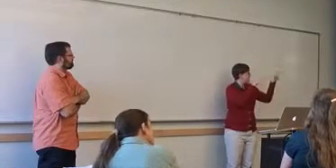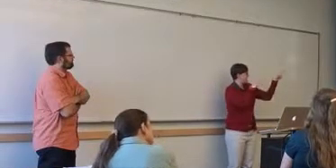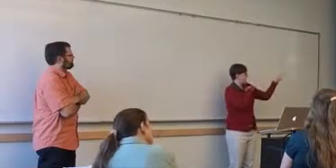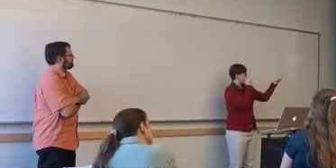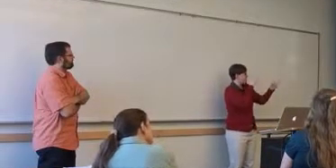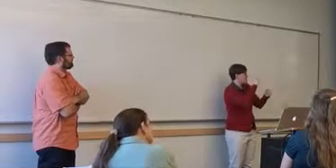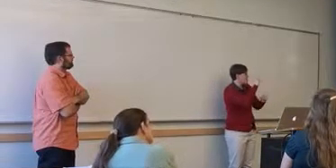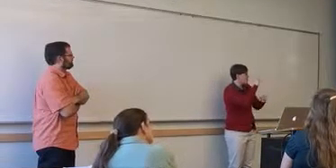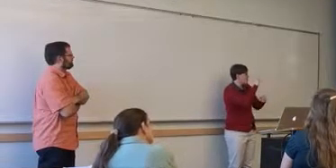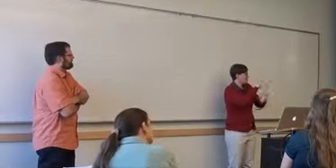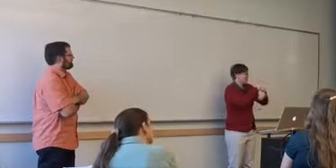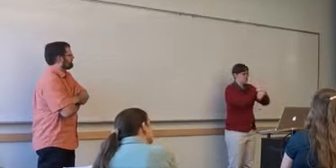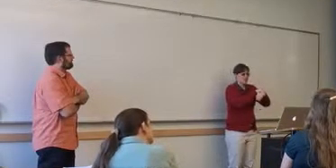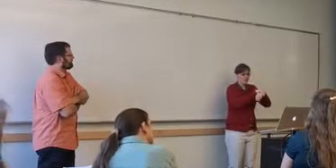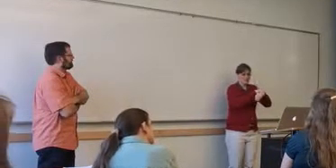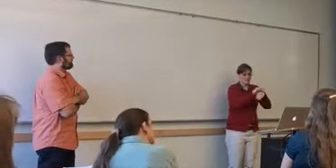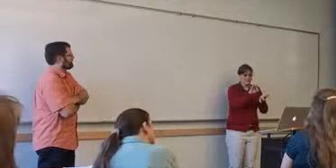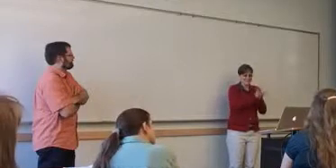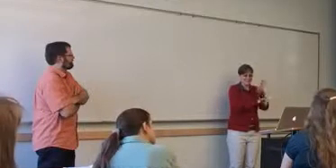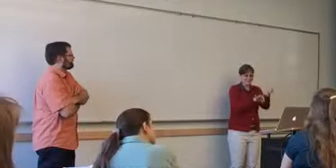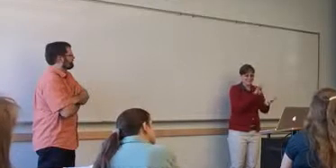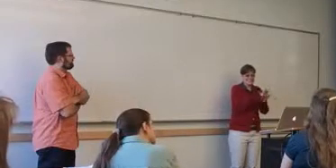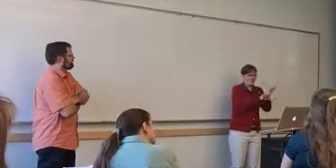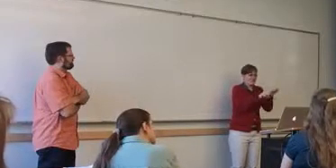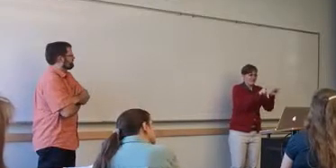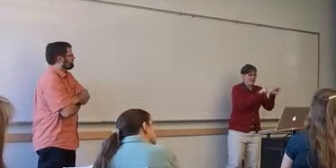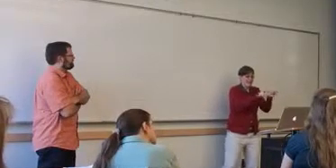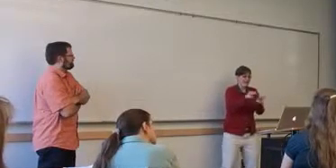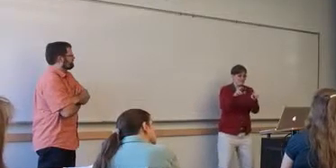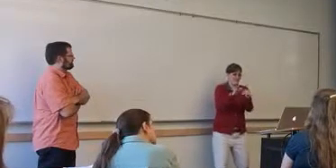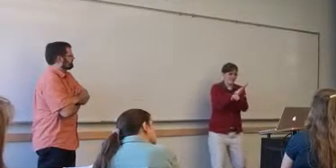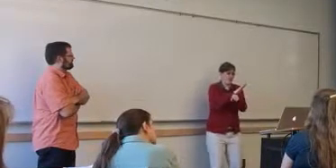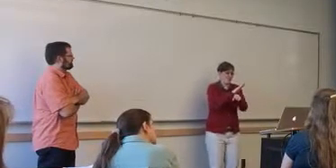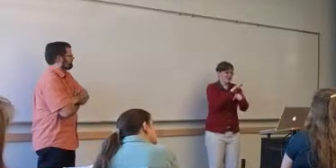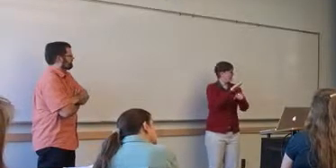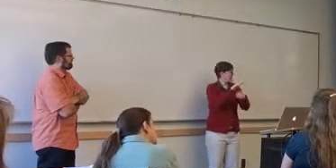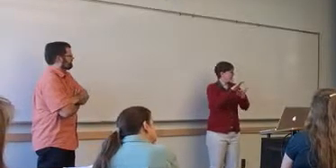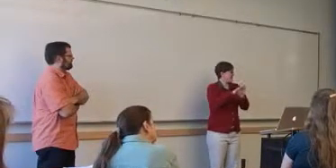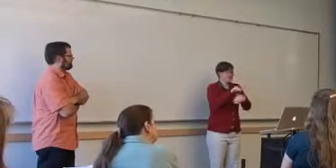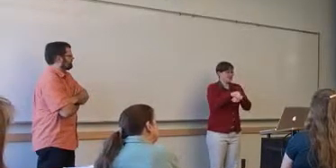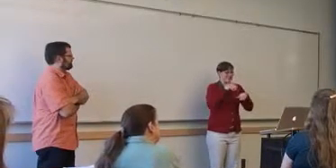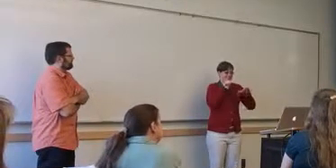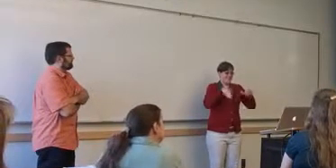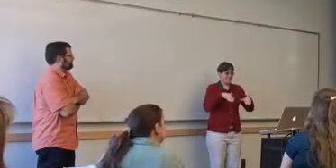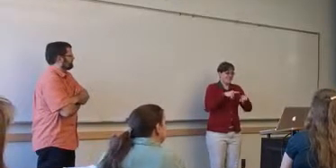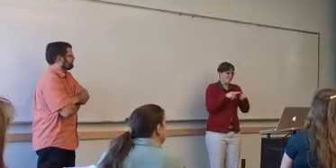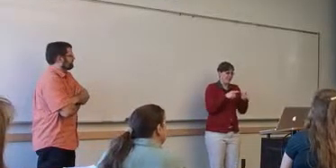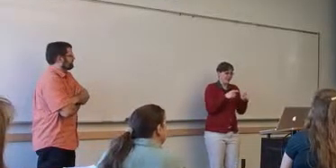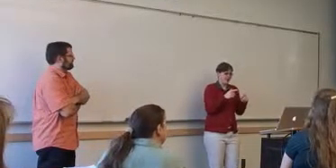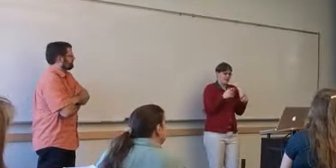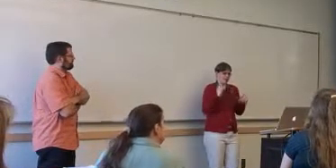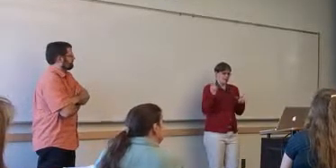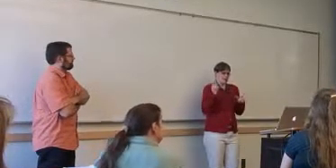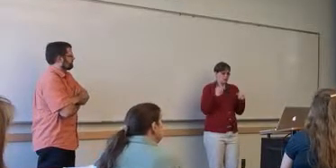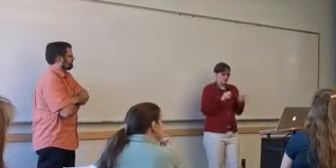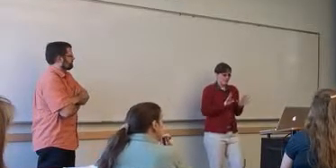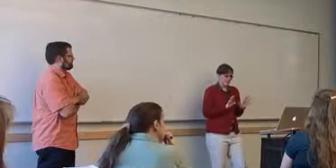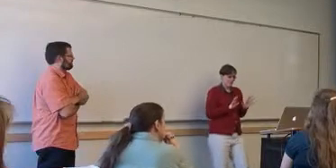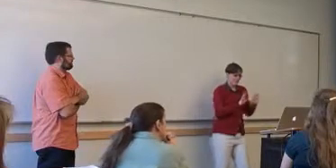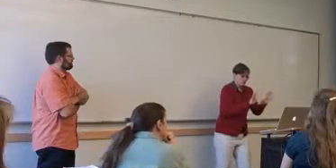Right now, my kids are probably at the social English stage. They're in middle school right now, and we're